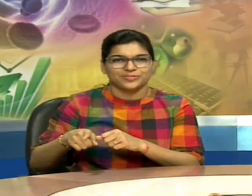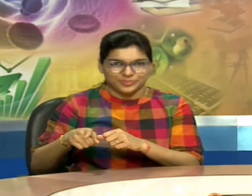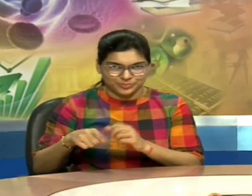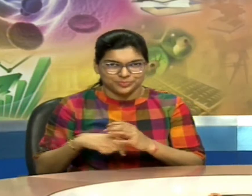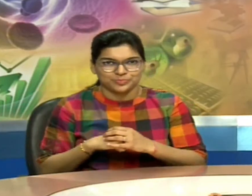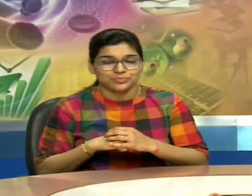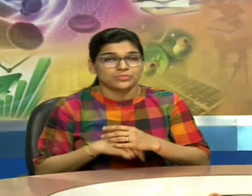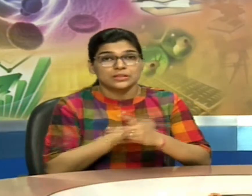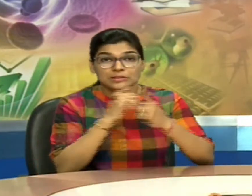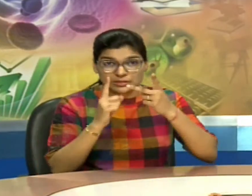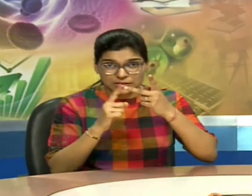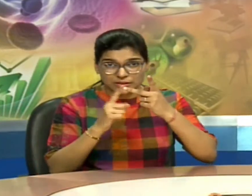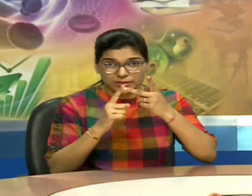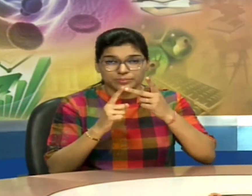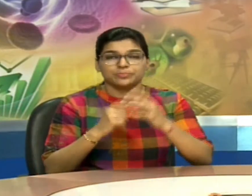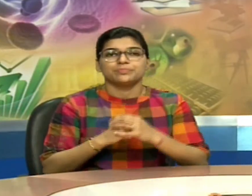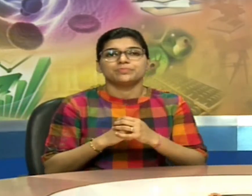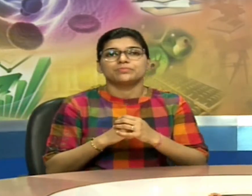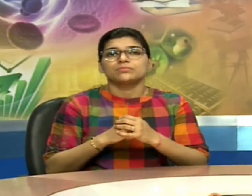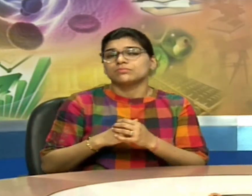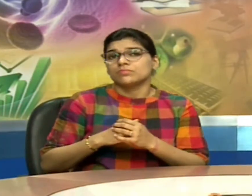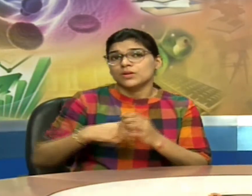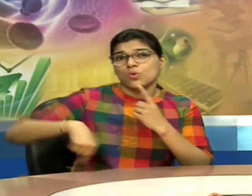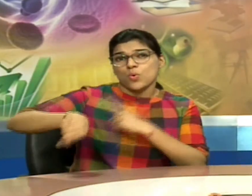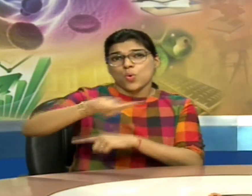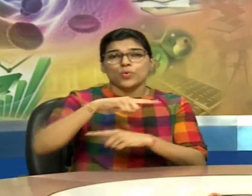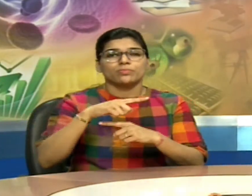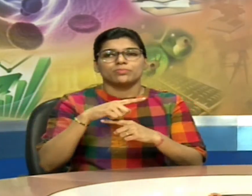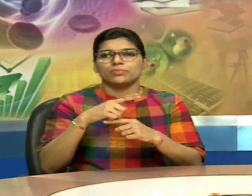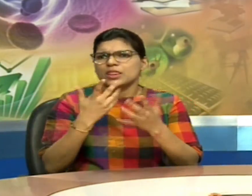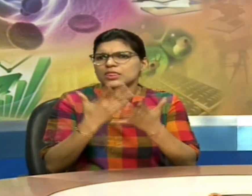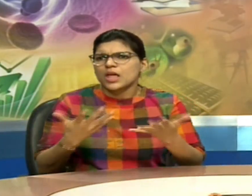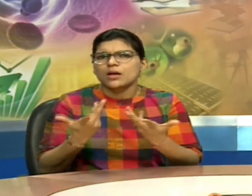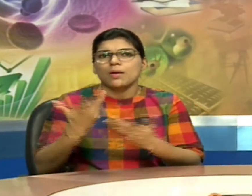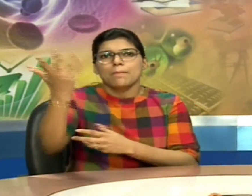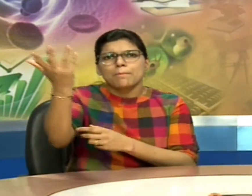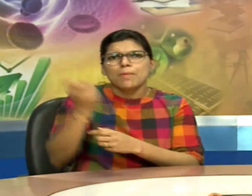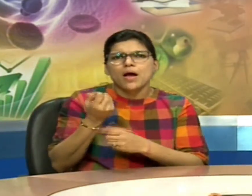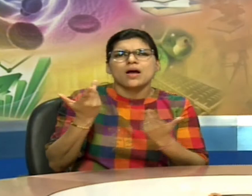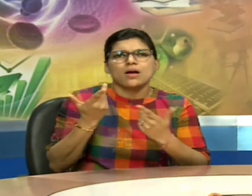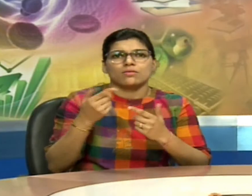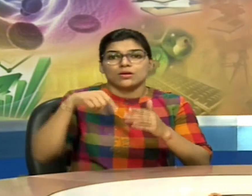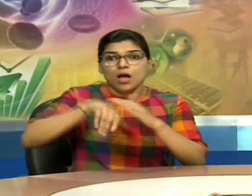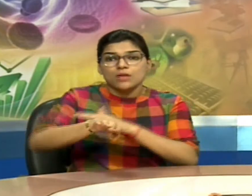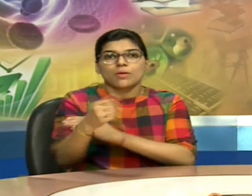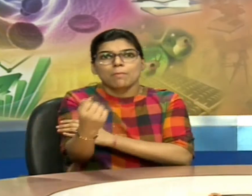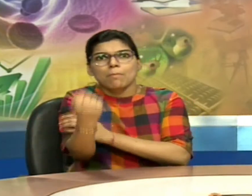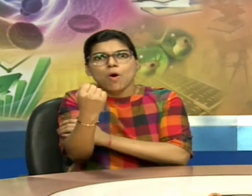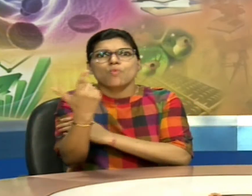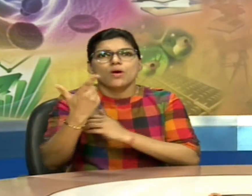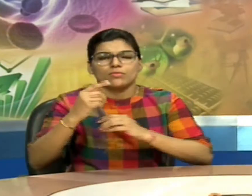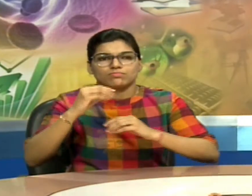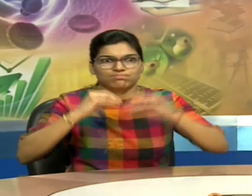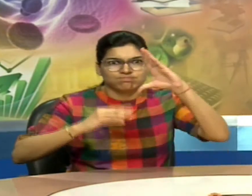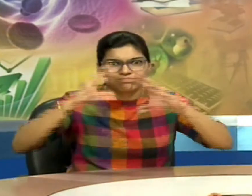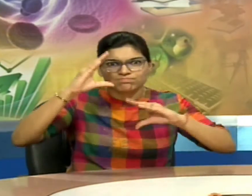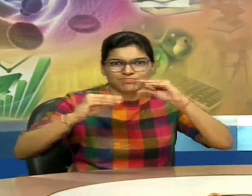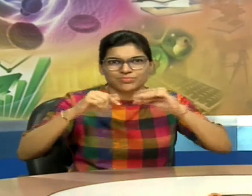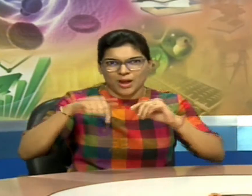When we are not using light, we should turn off the lights when we don't need them to be on. The